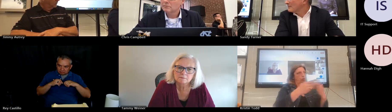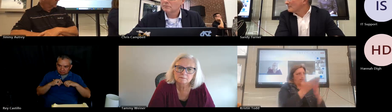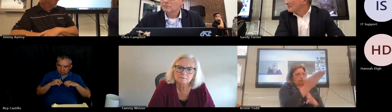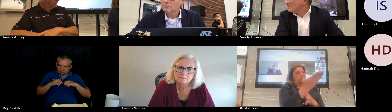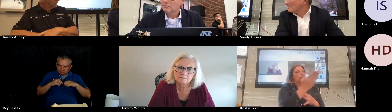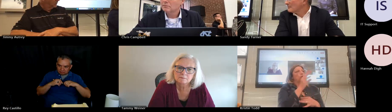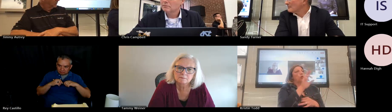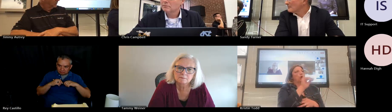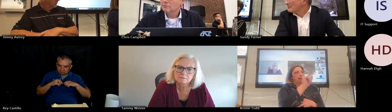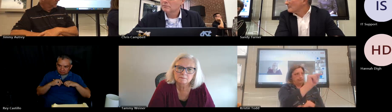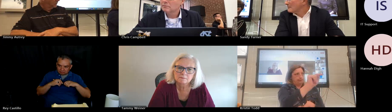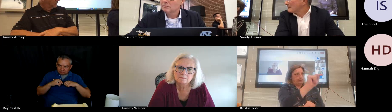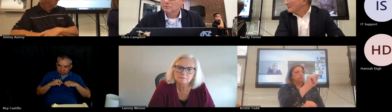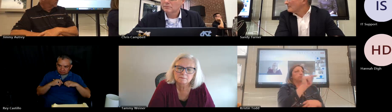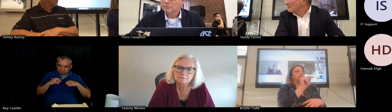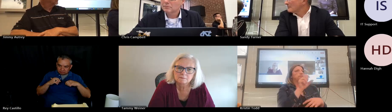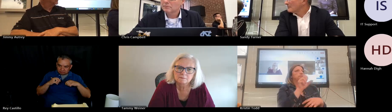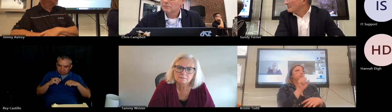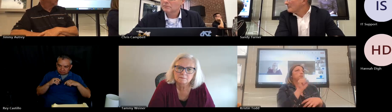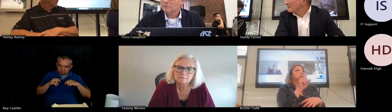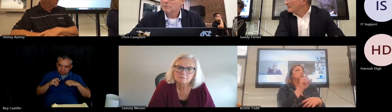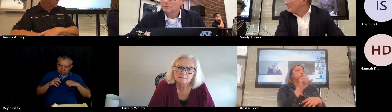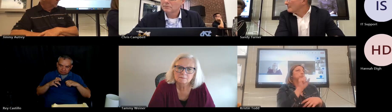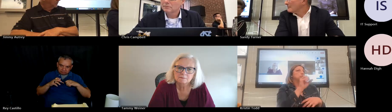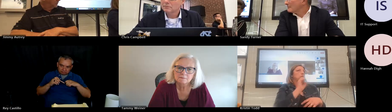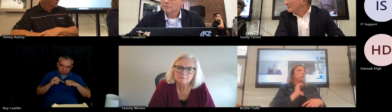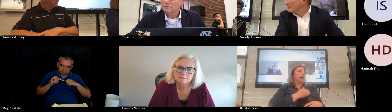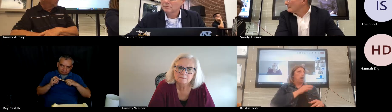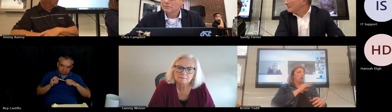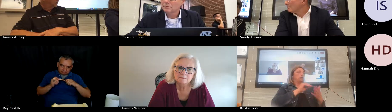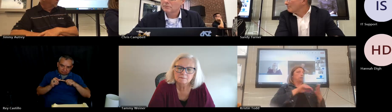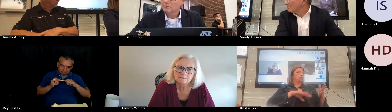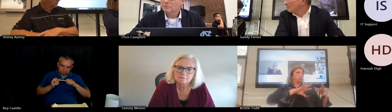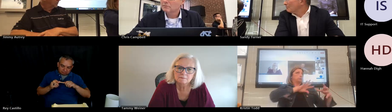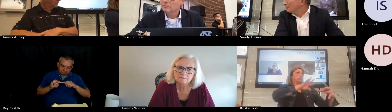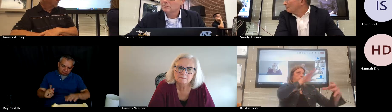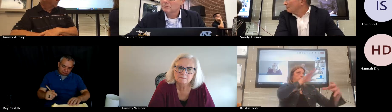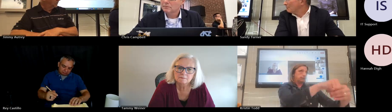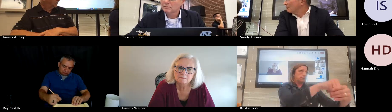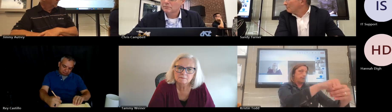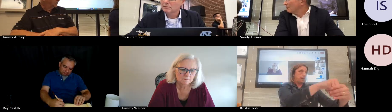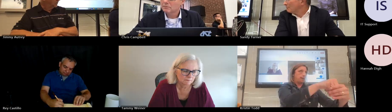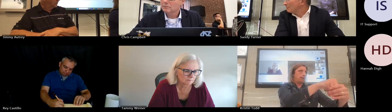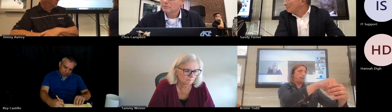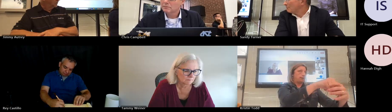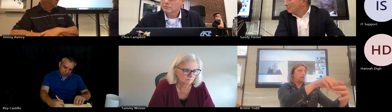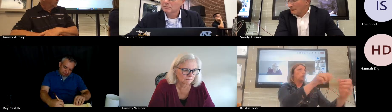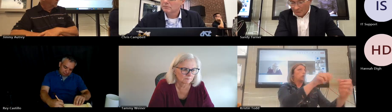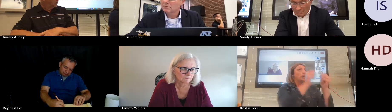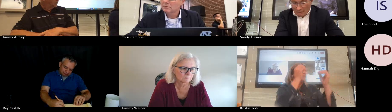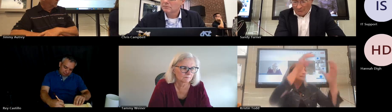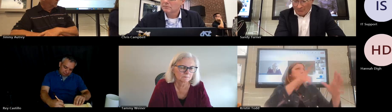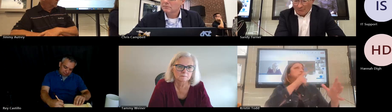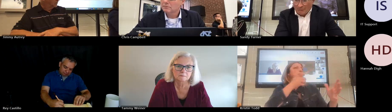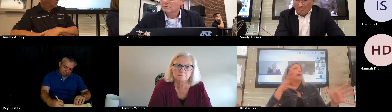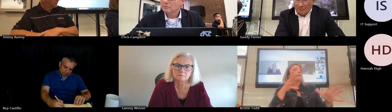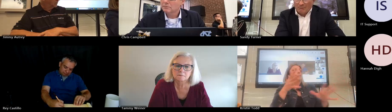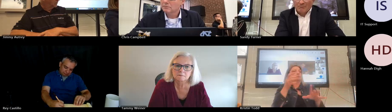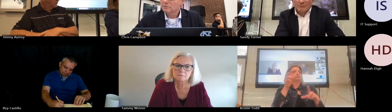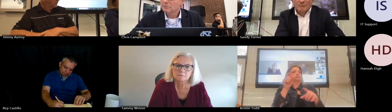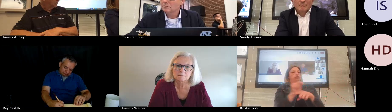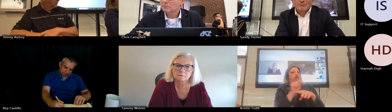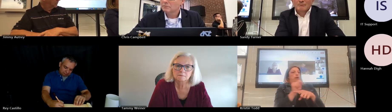It's the Fast Forward program through RIT. And our students that are participating in